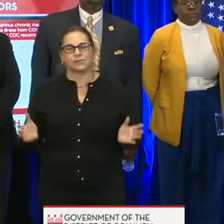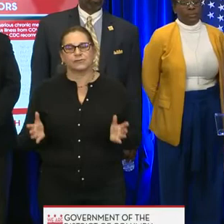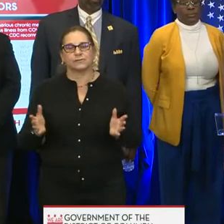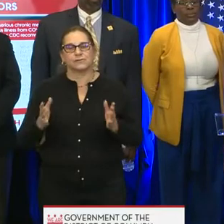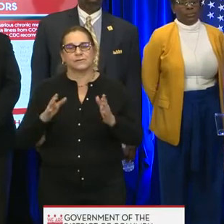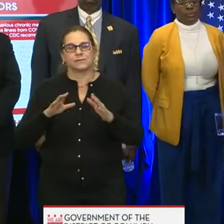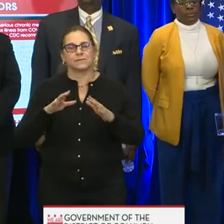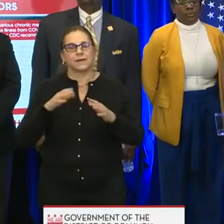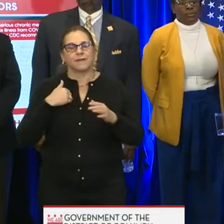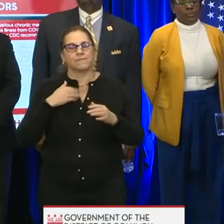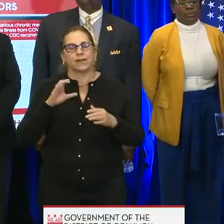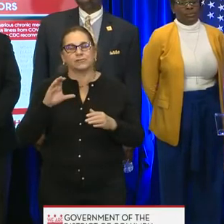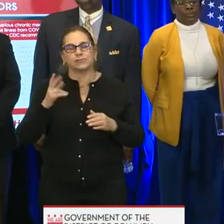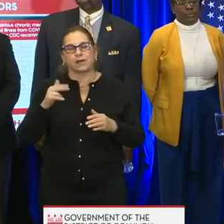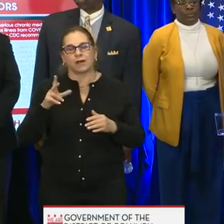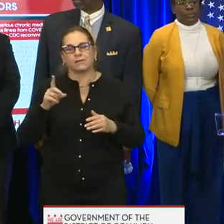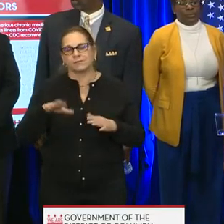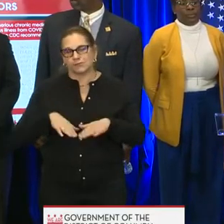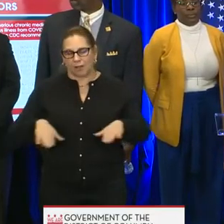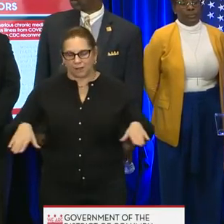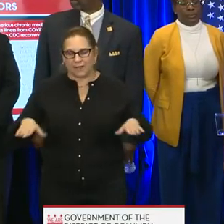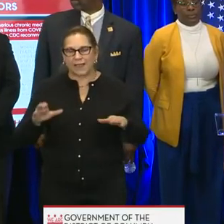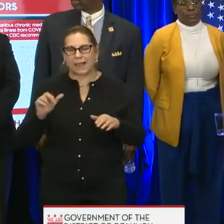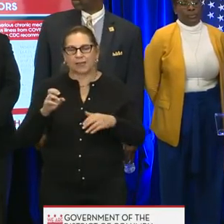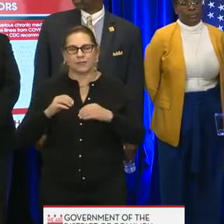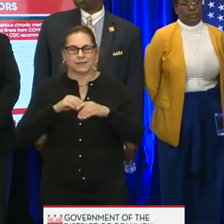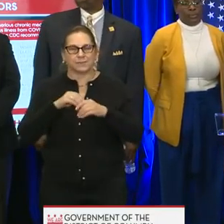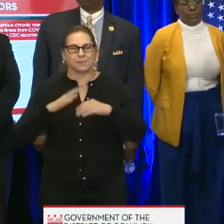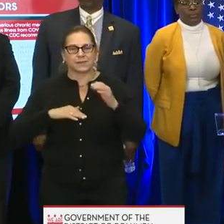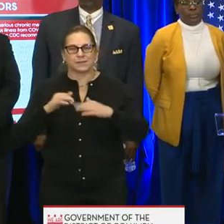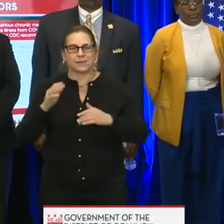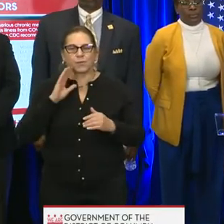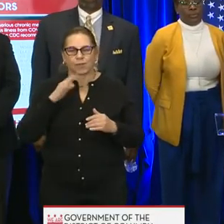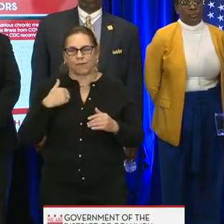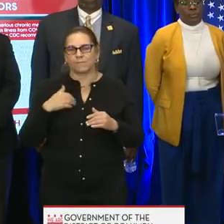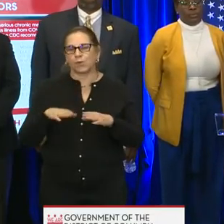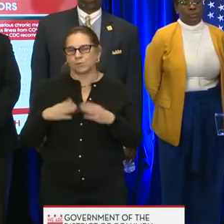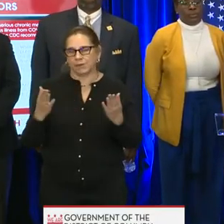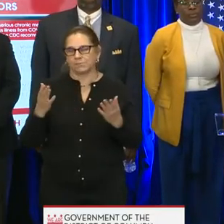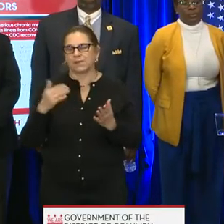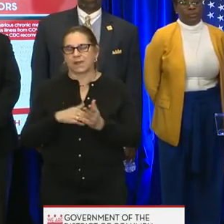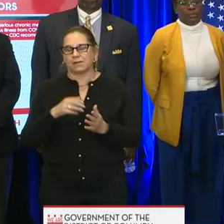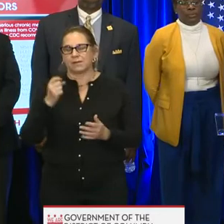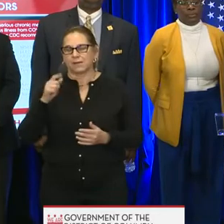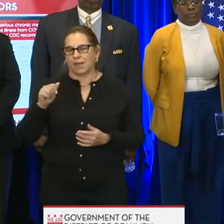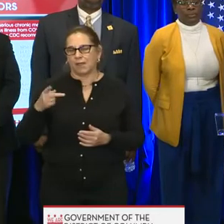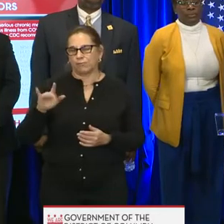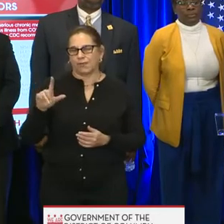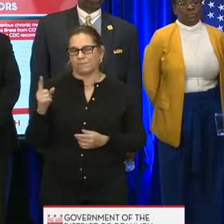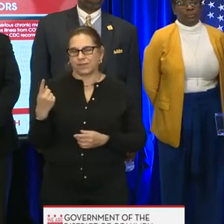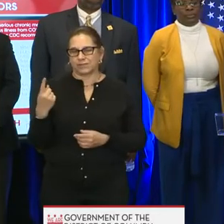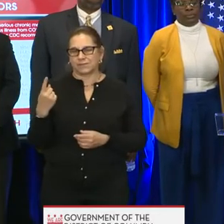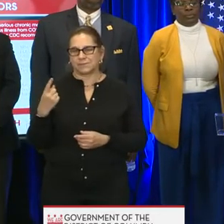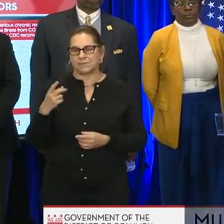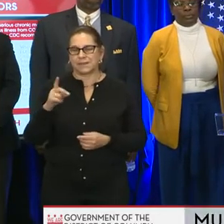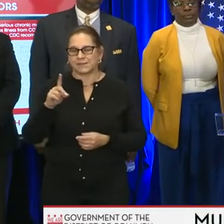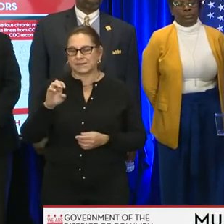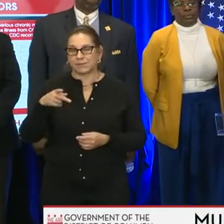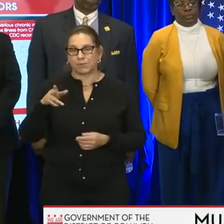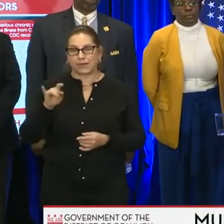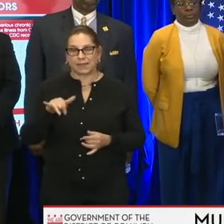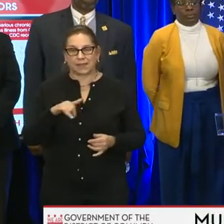this schedule and plan to reopen on April 1. The Deputy Mayor for Education and the Office of the